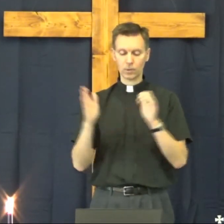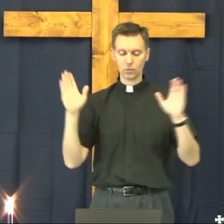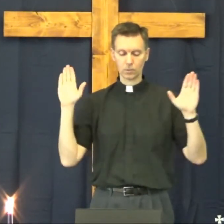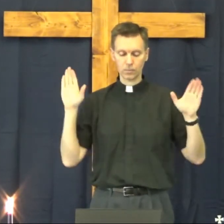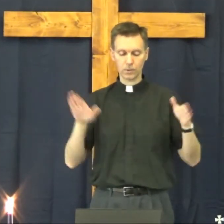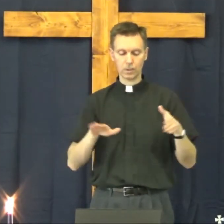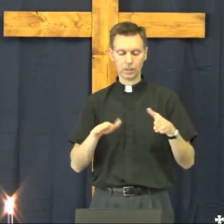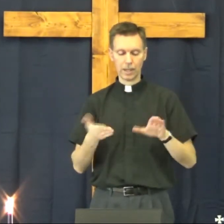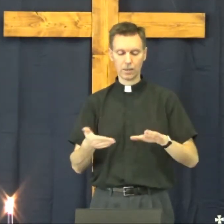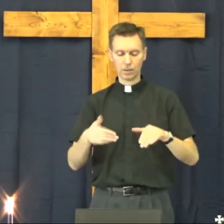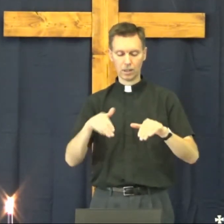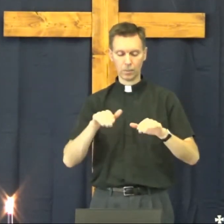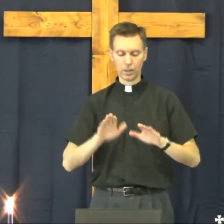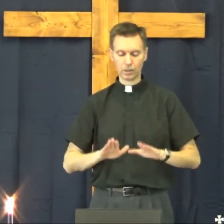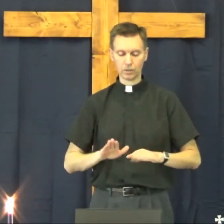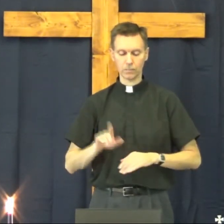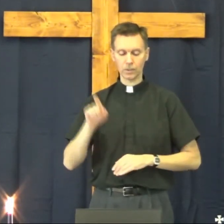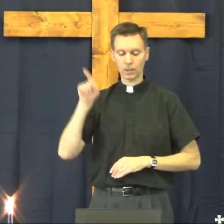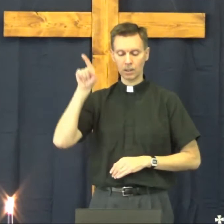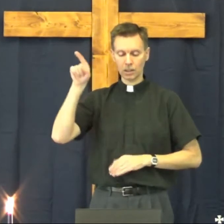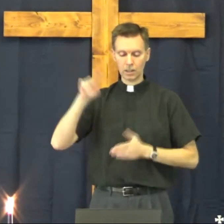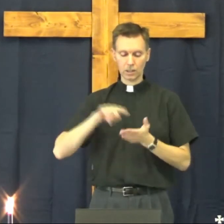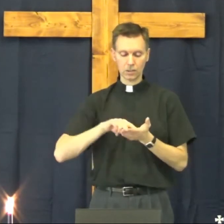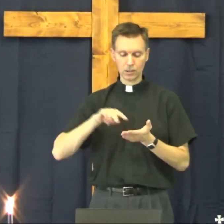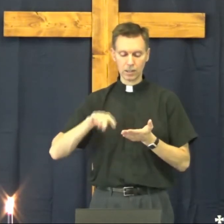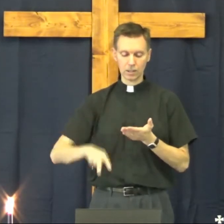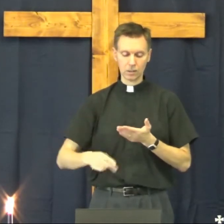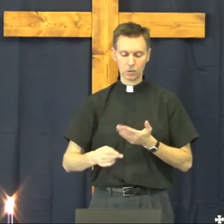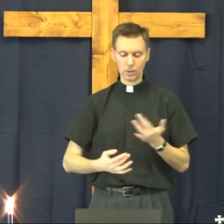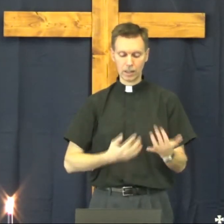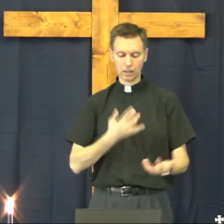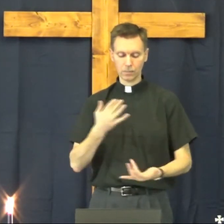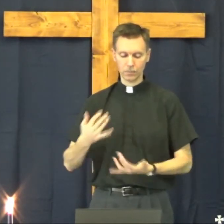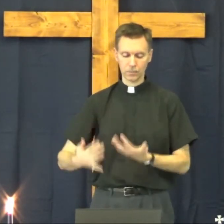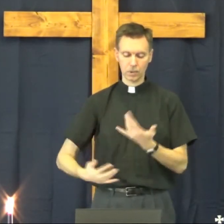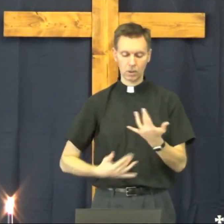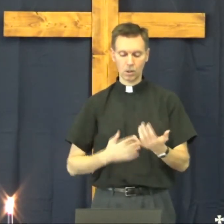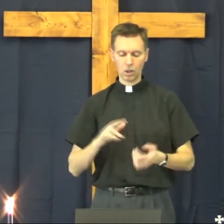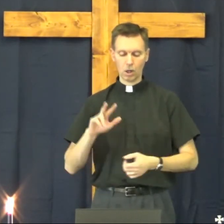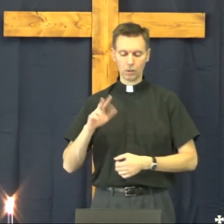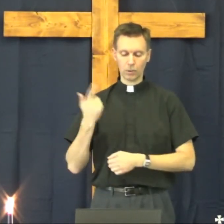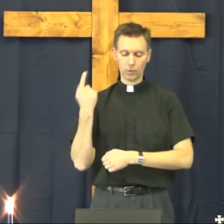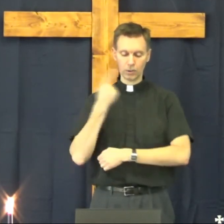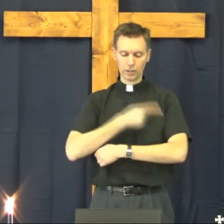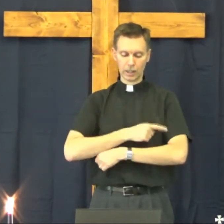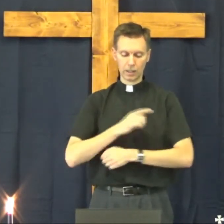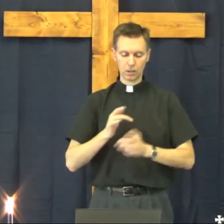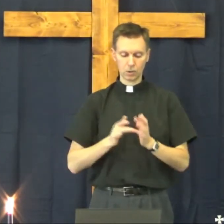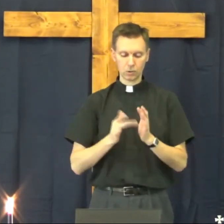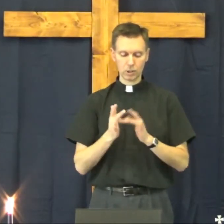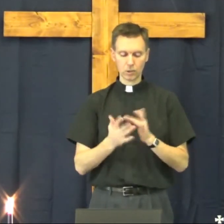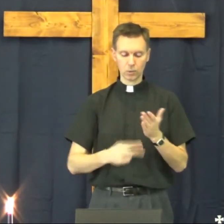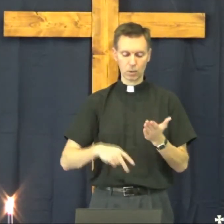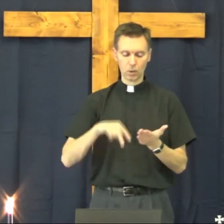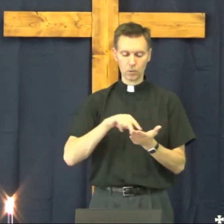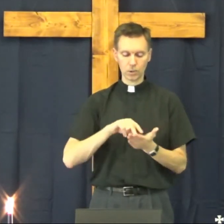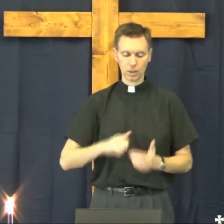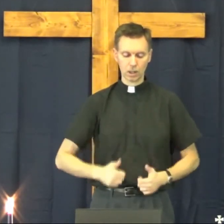crucifixion, death, and burial. He descended into hell. On the third day, Jesus rose